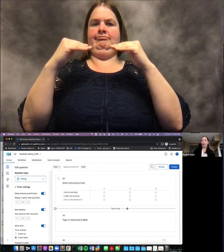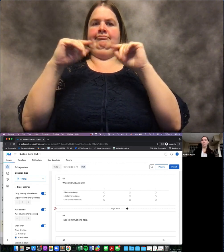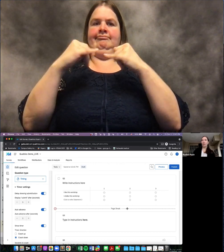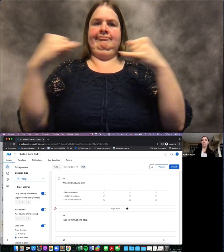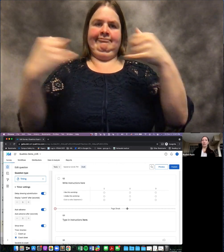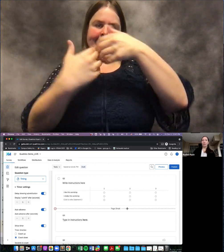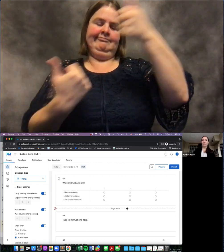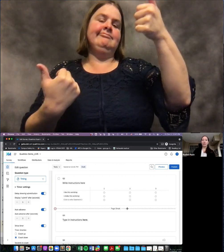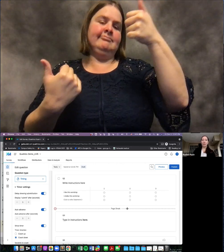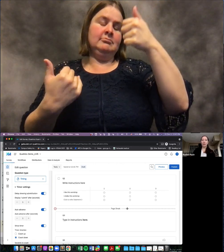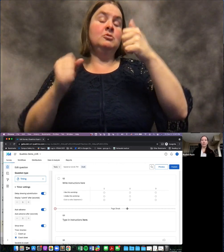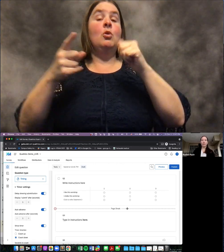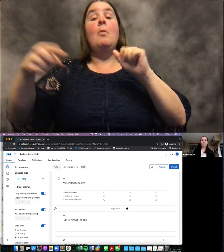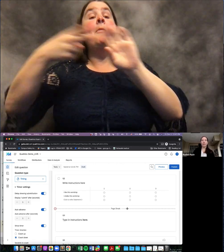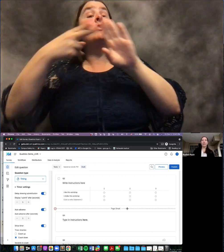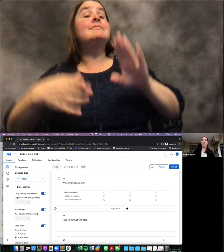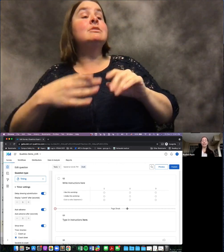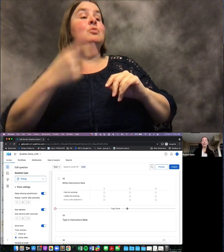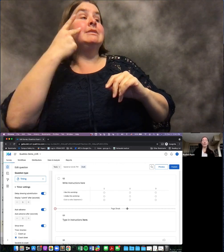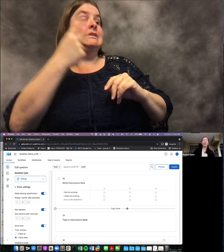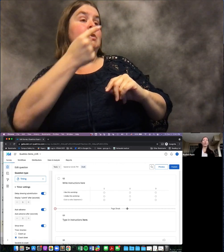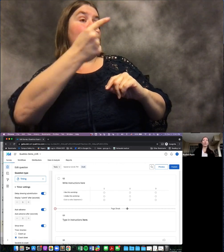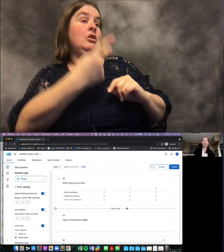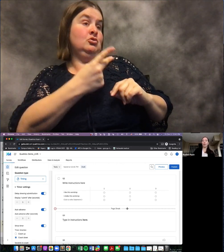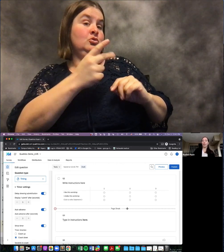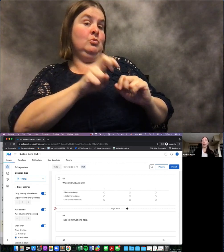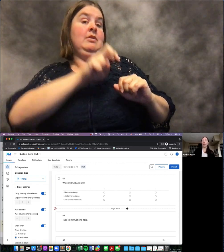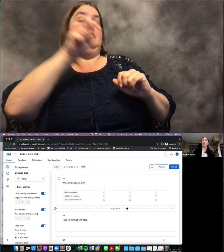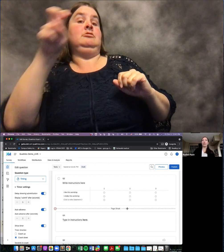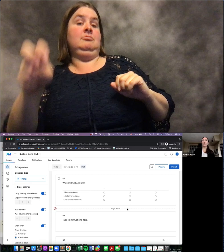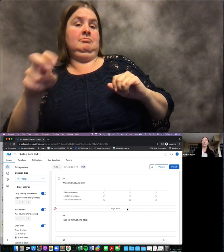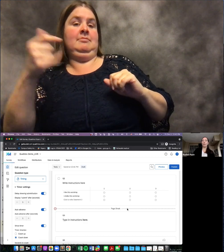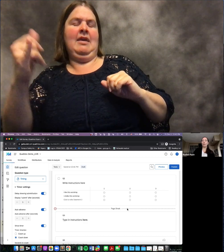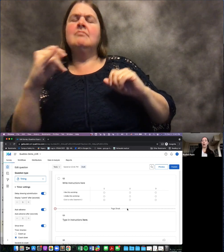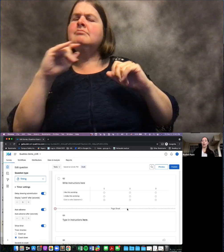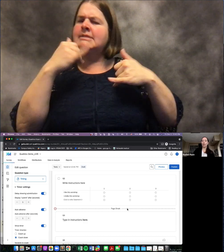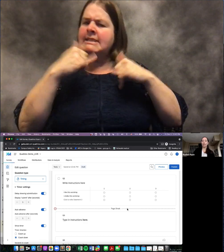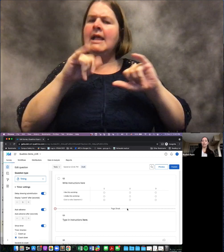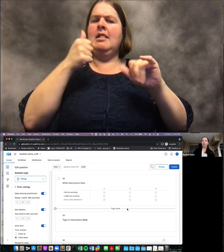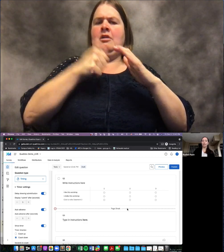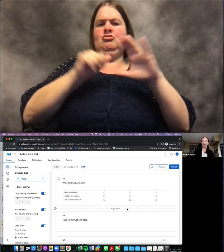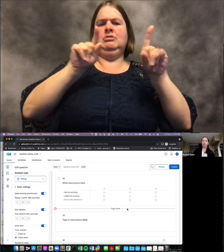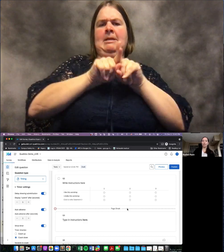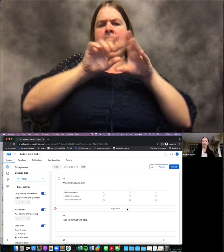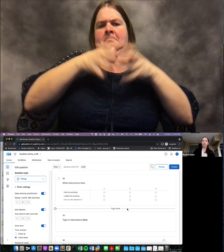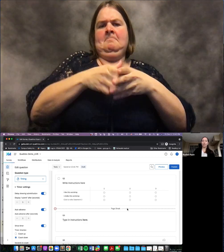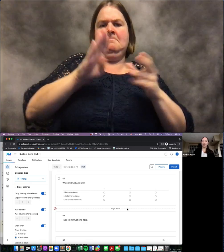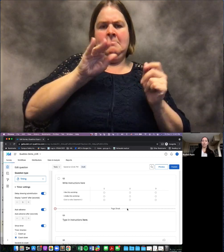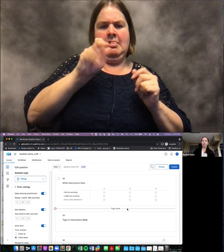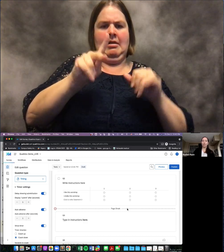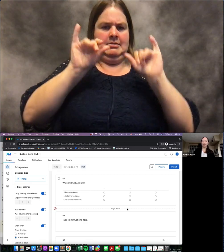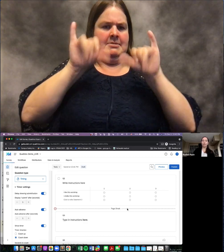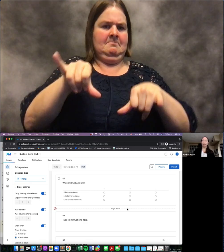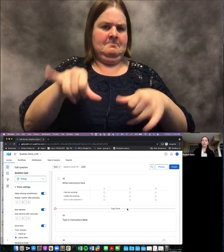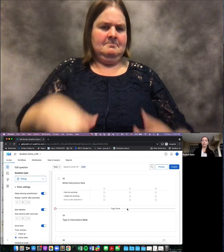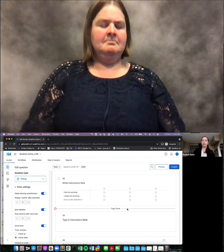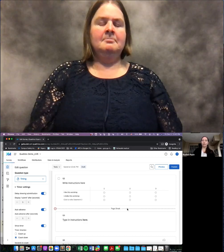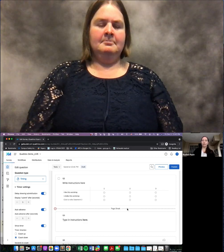different pages to the participant, even though they're still within the same block.